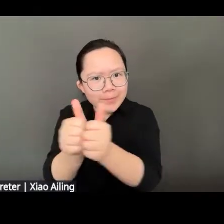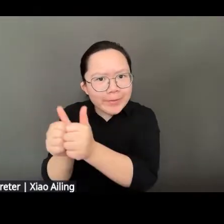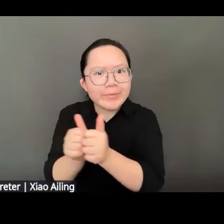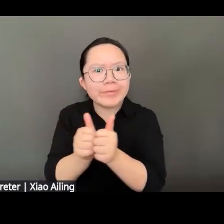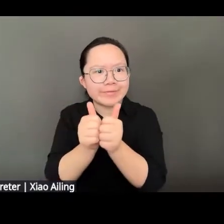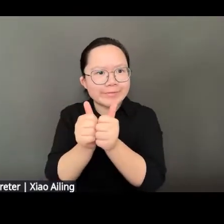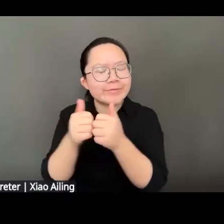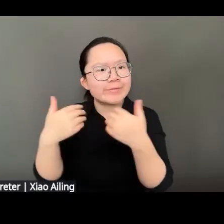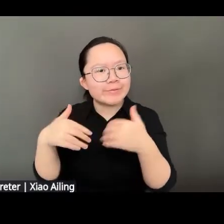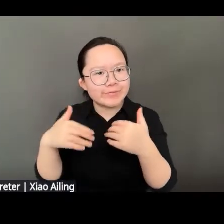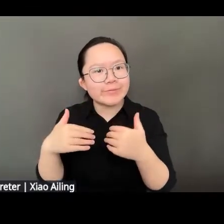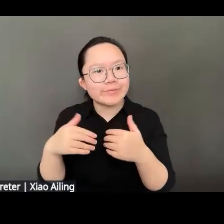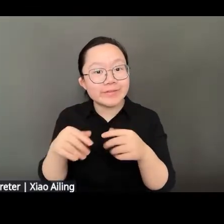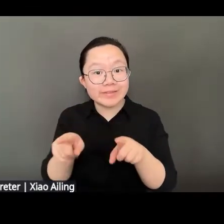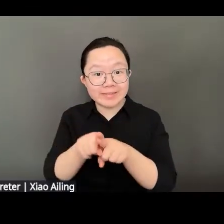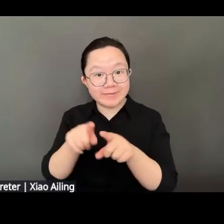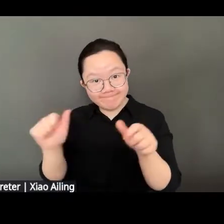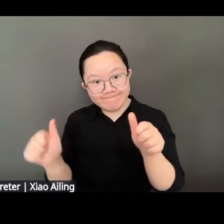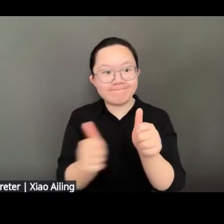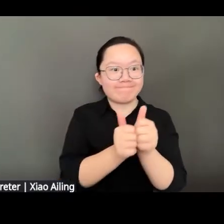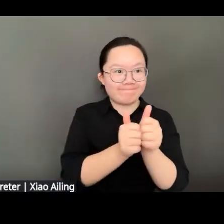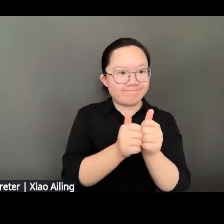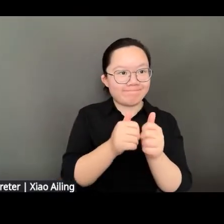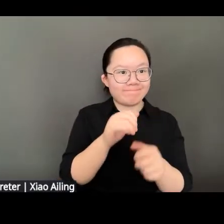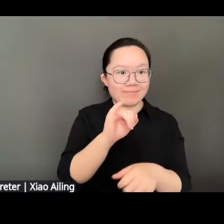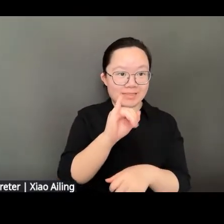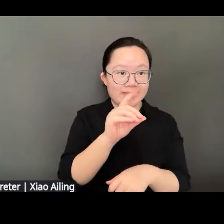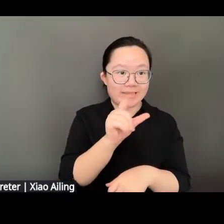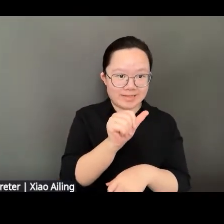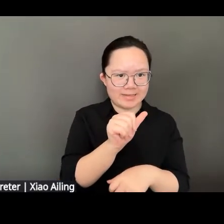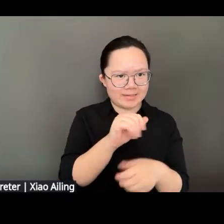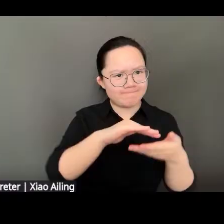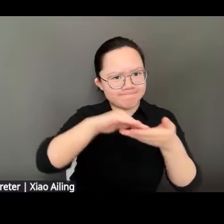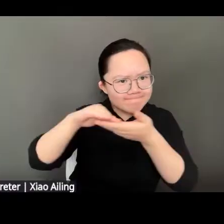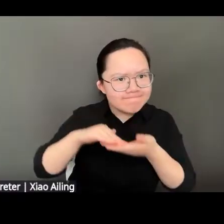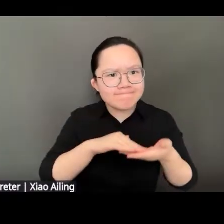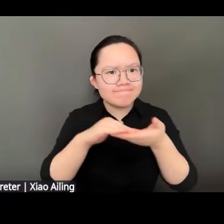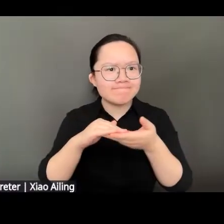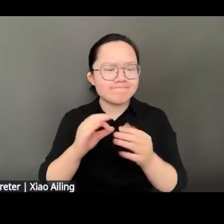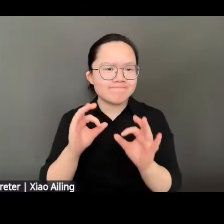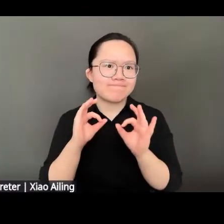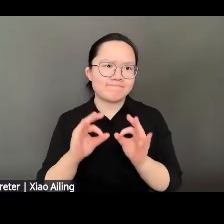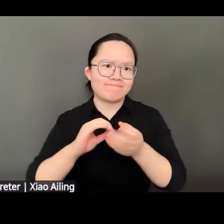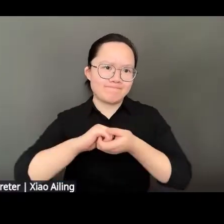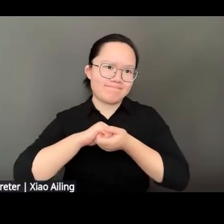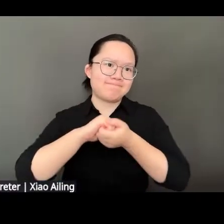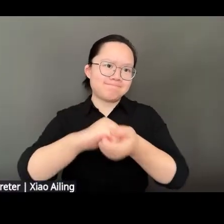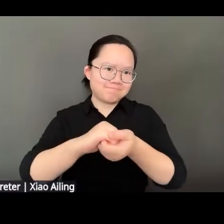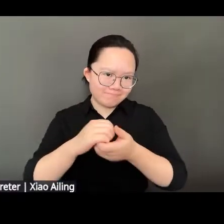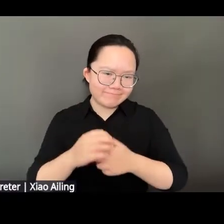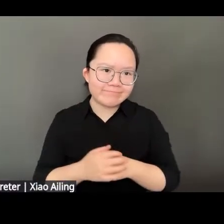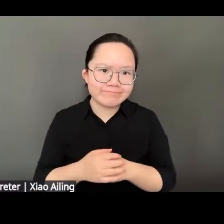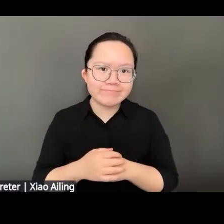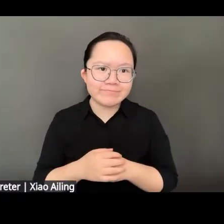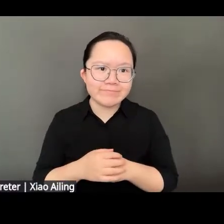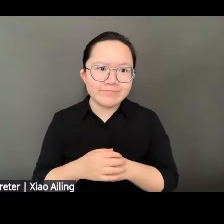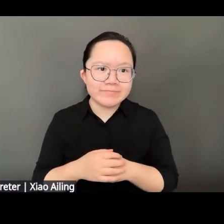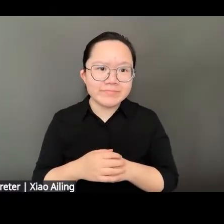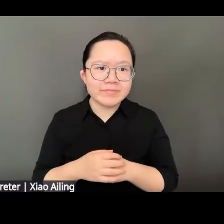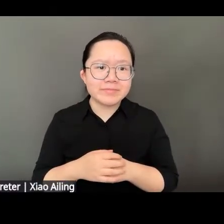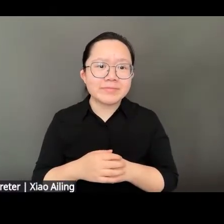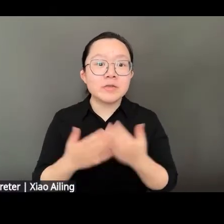International Disability Alliance. So inclusive safeguarding concerns the design, implementation,